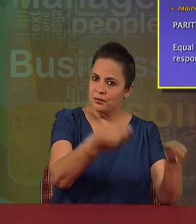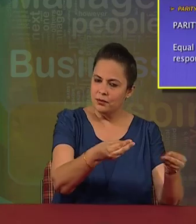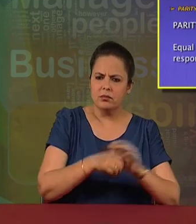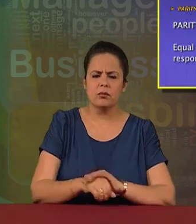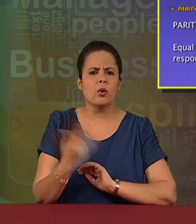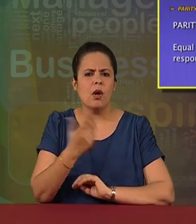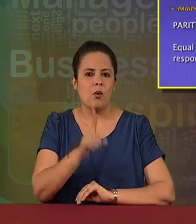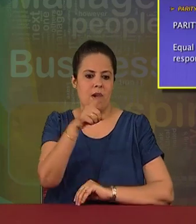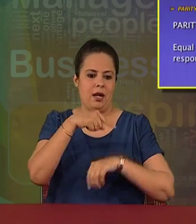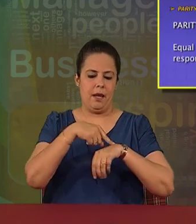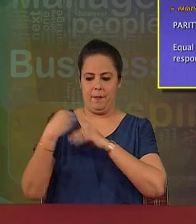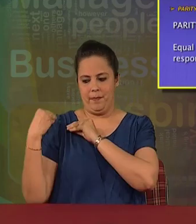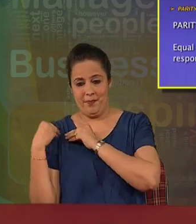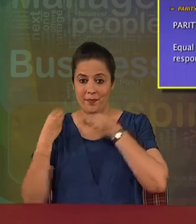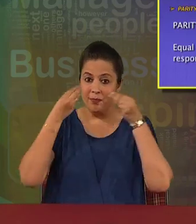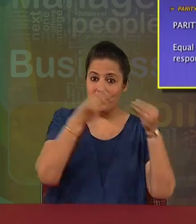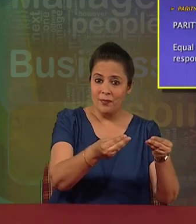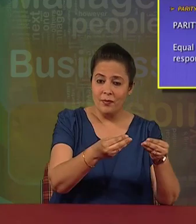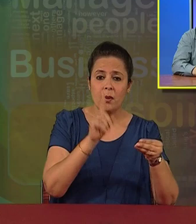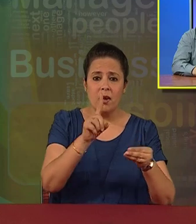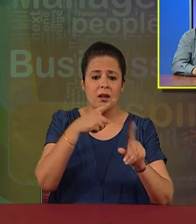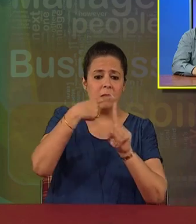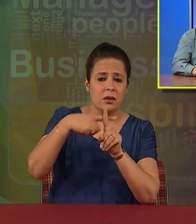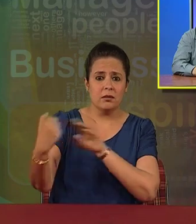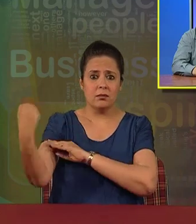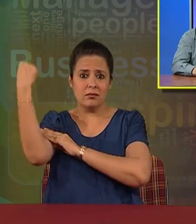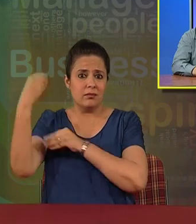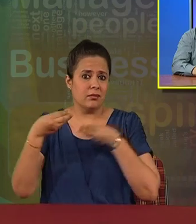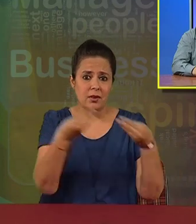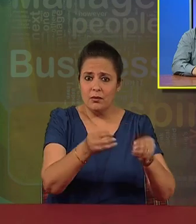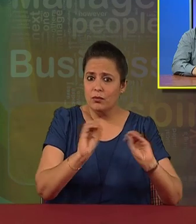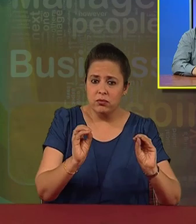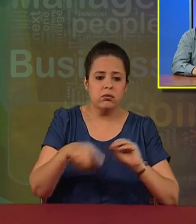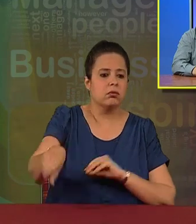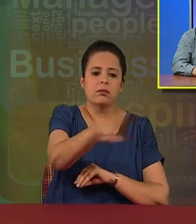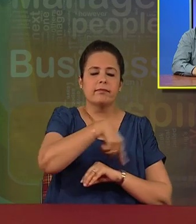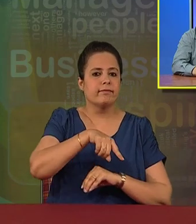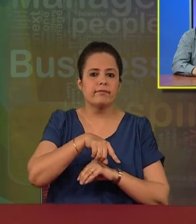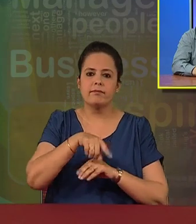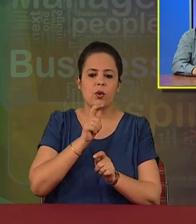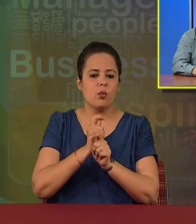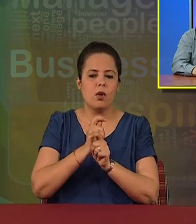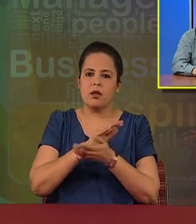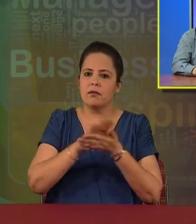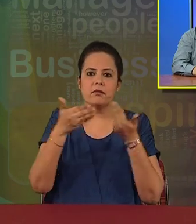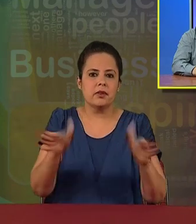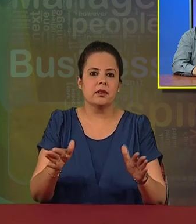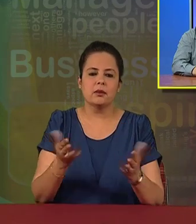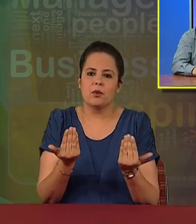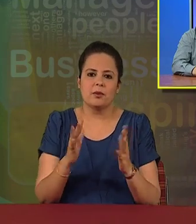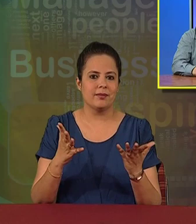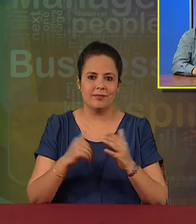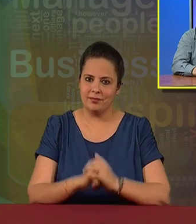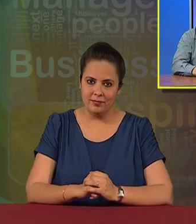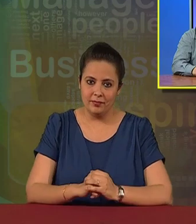the responsibility is given and if authority is not given, then the subordinate will not be able to complete the task, and as a